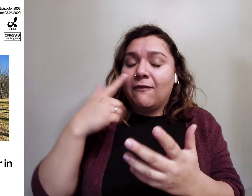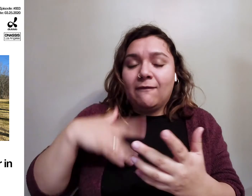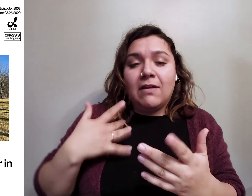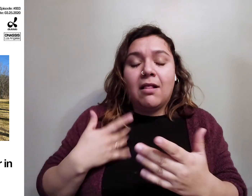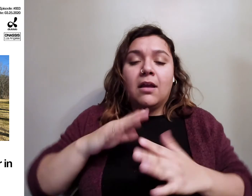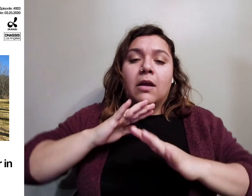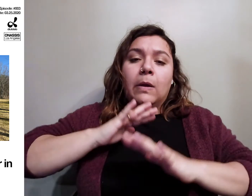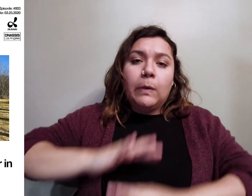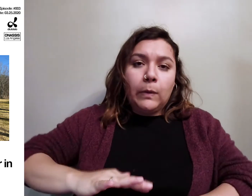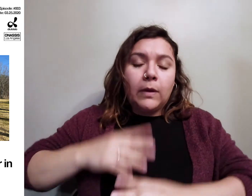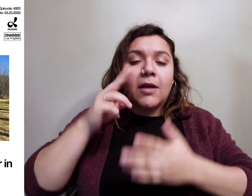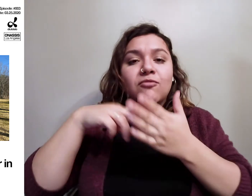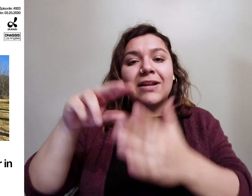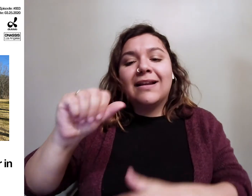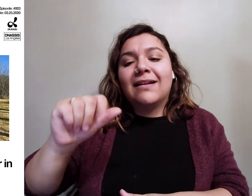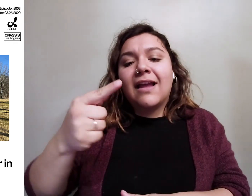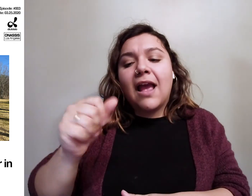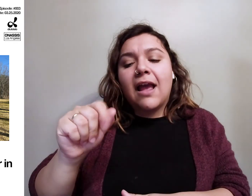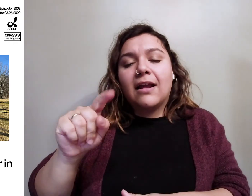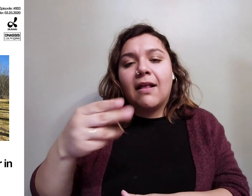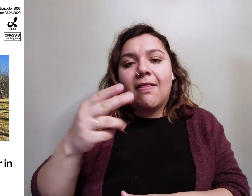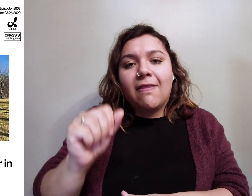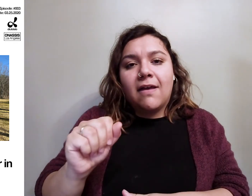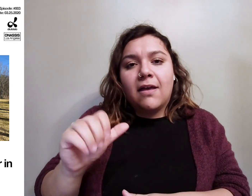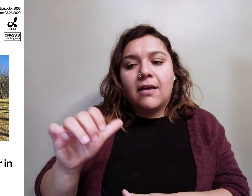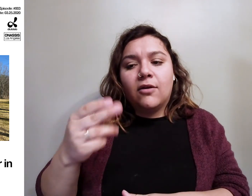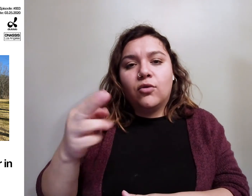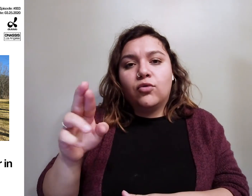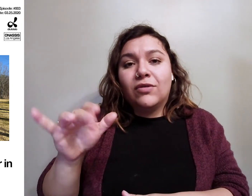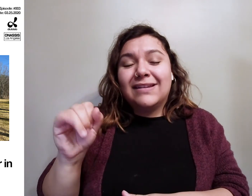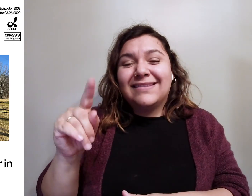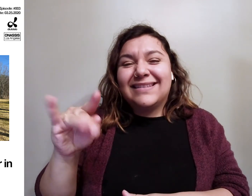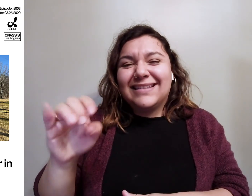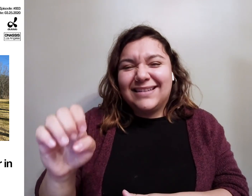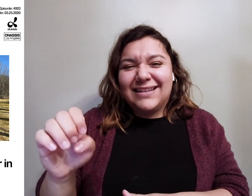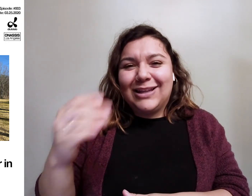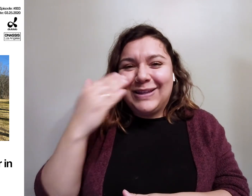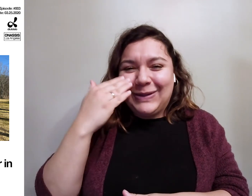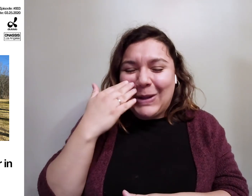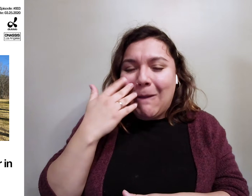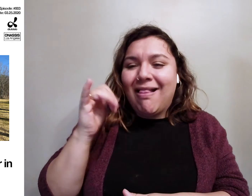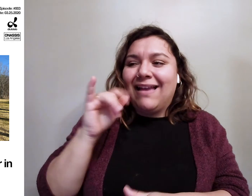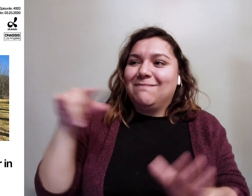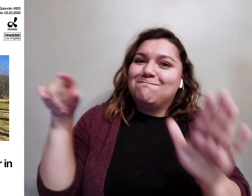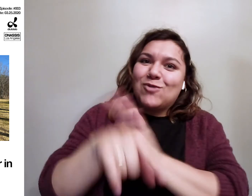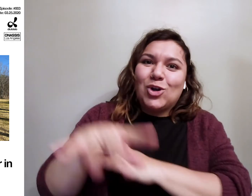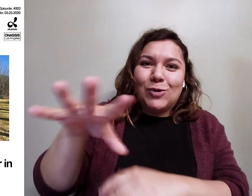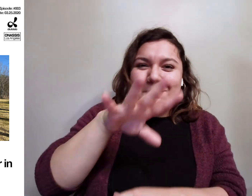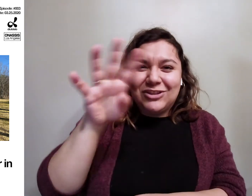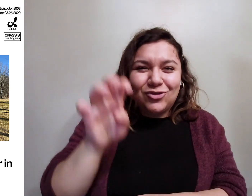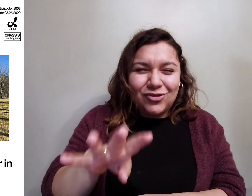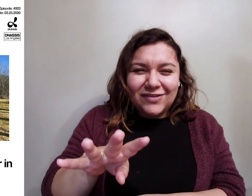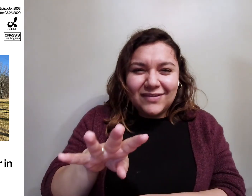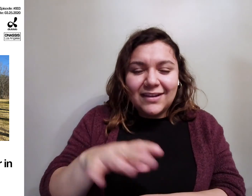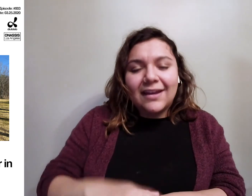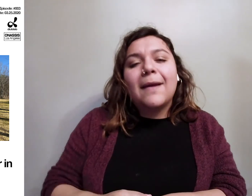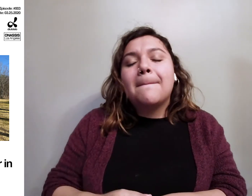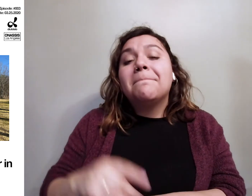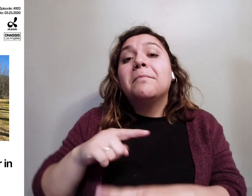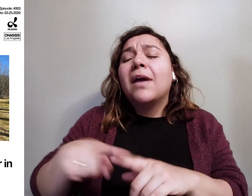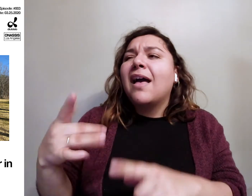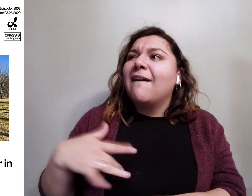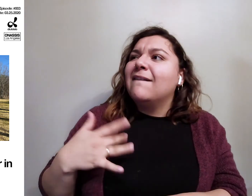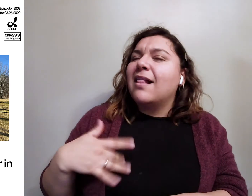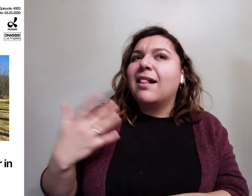time, to have an elderly woman who likes to knit, who's very prim, who drinks a cup of tea to make you feel better, can